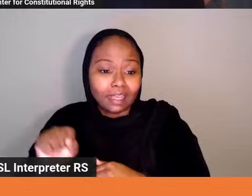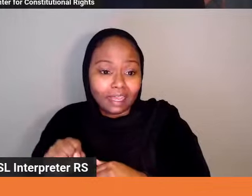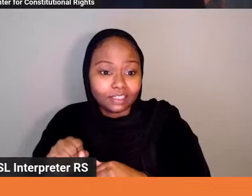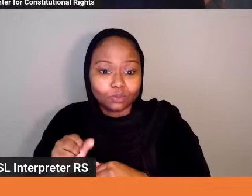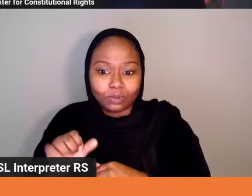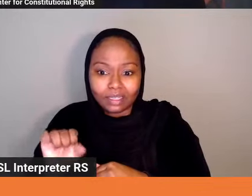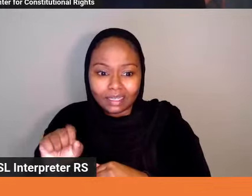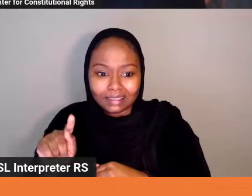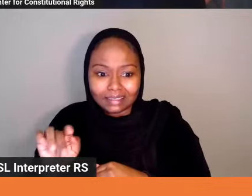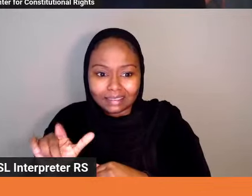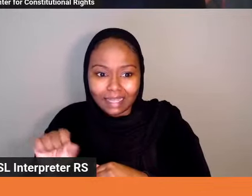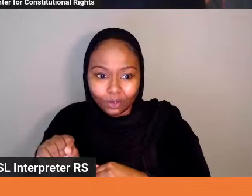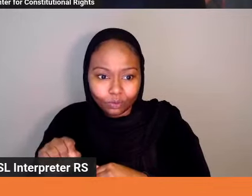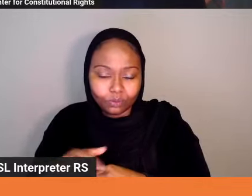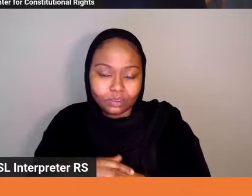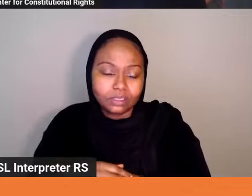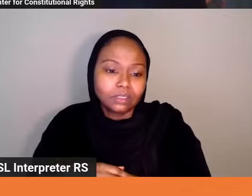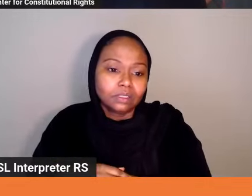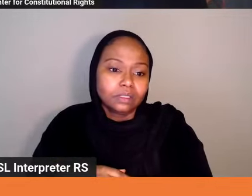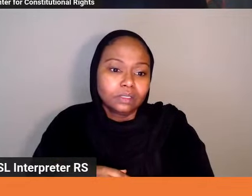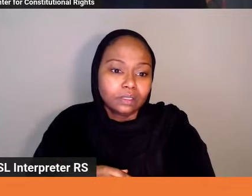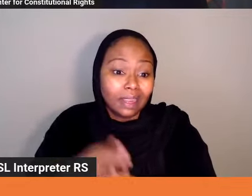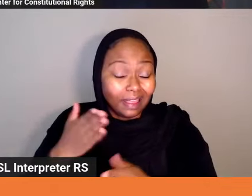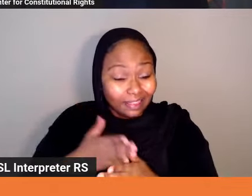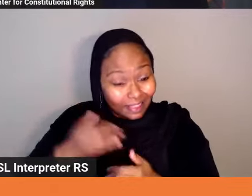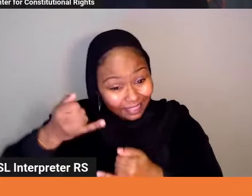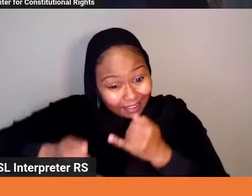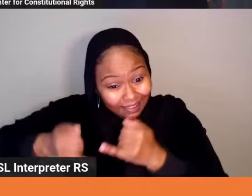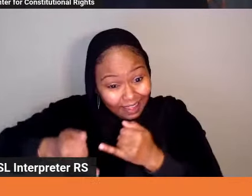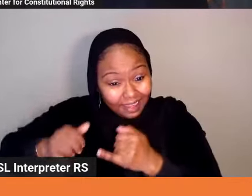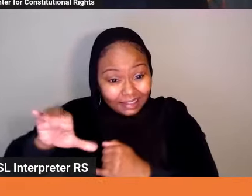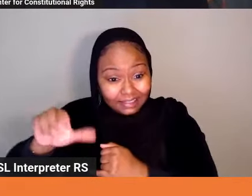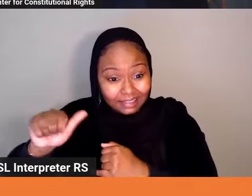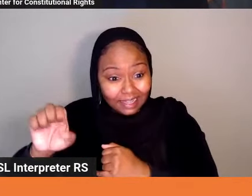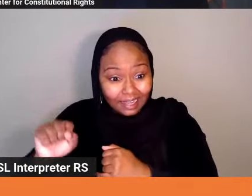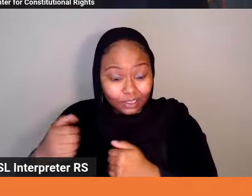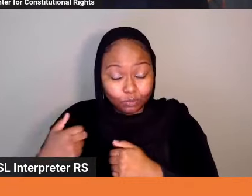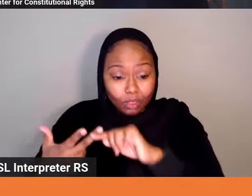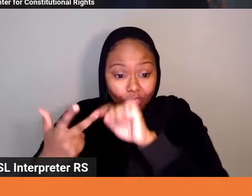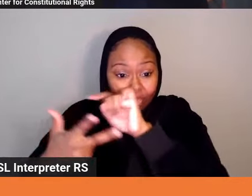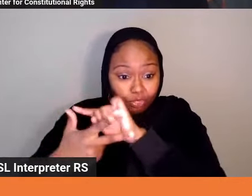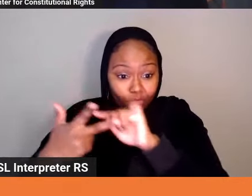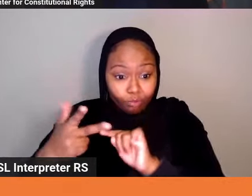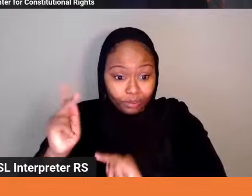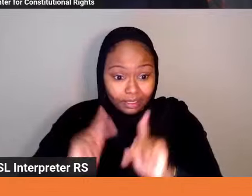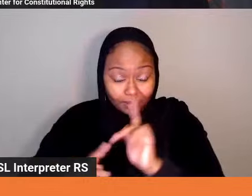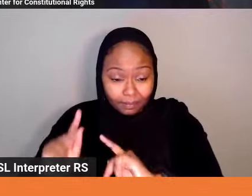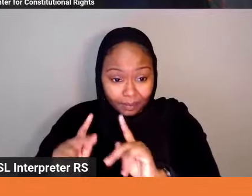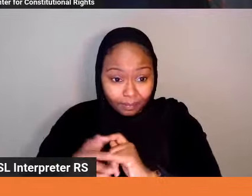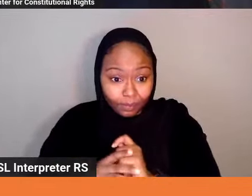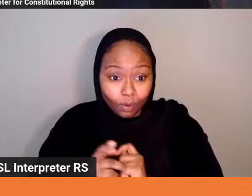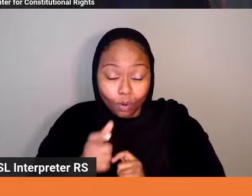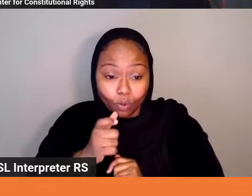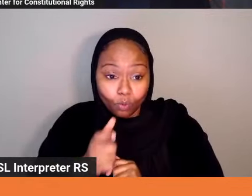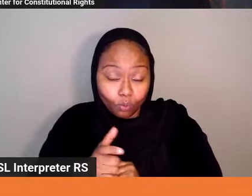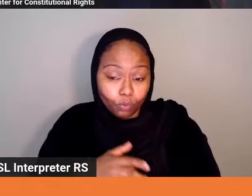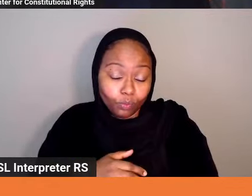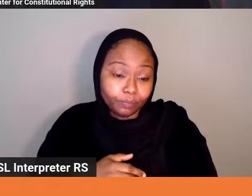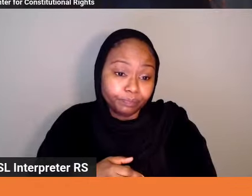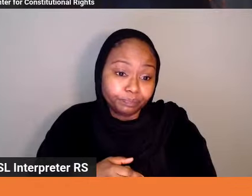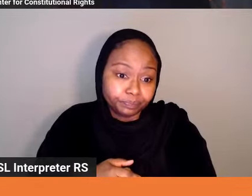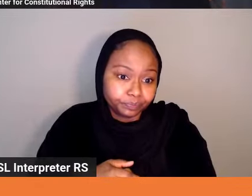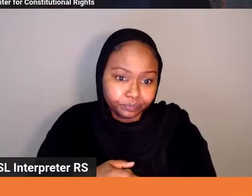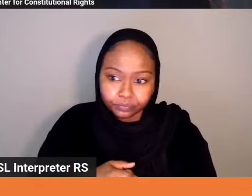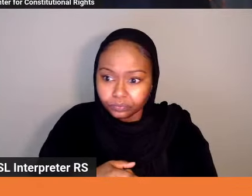men. And now we are down to the last case on behalf of three individuals who have been riding a